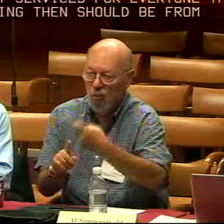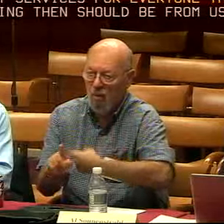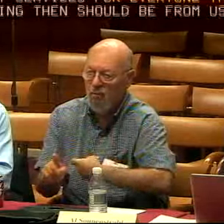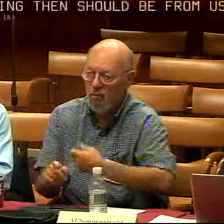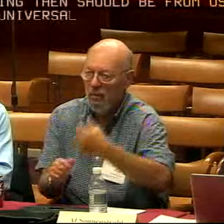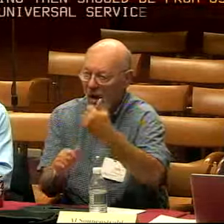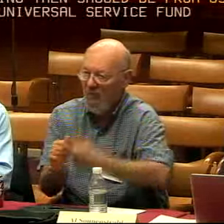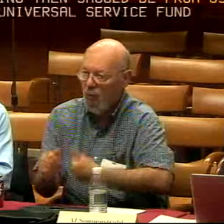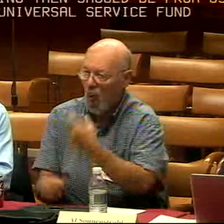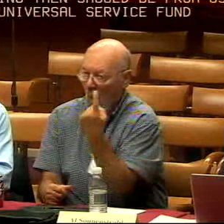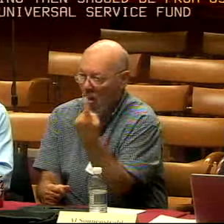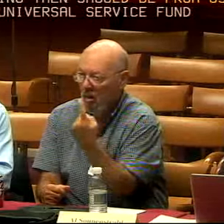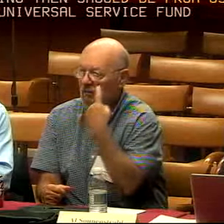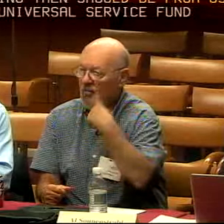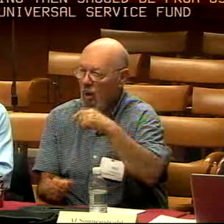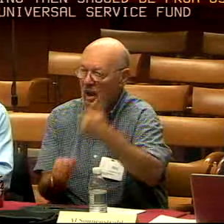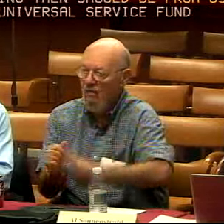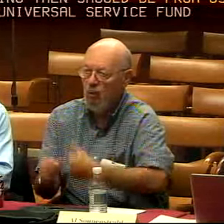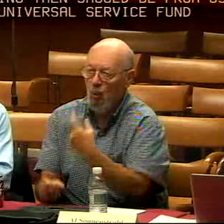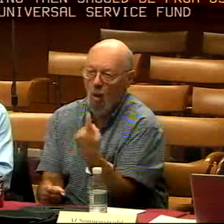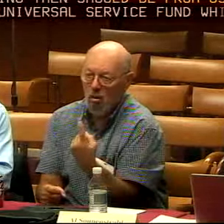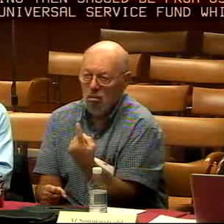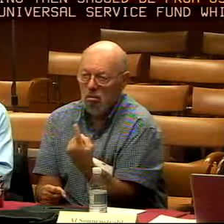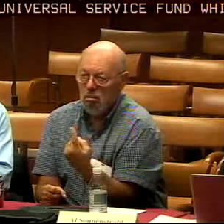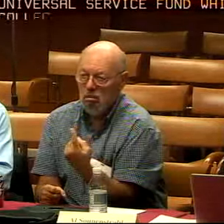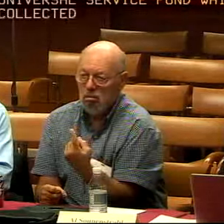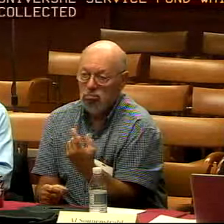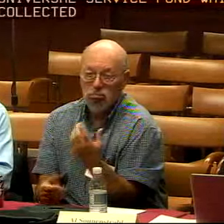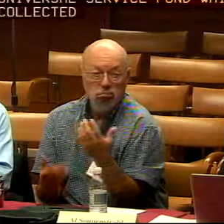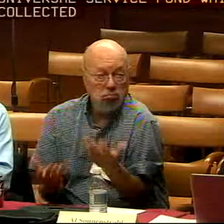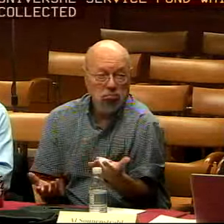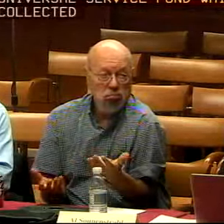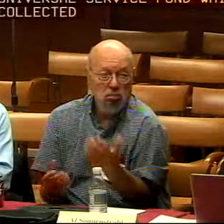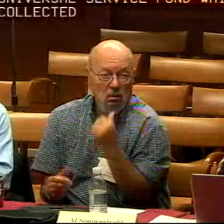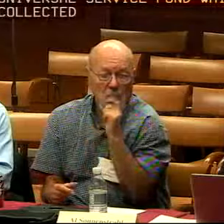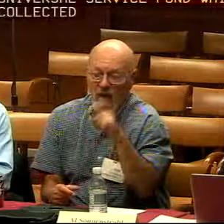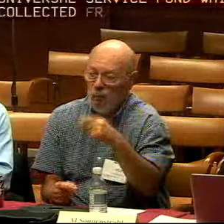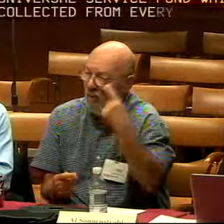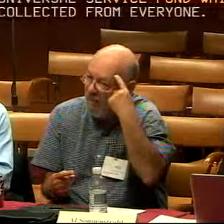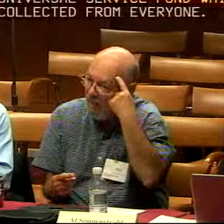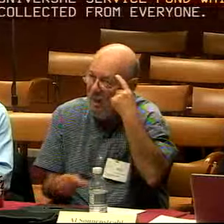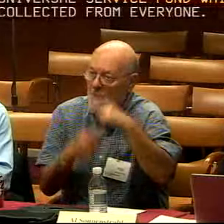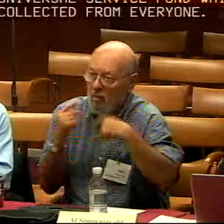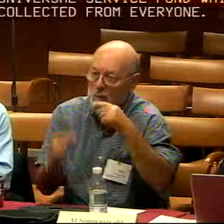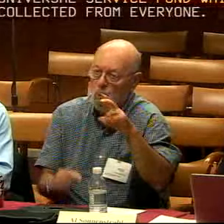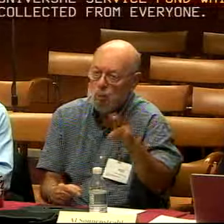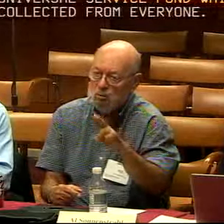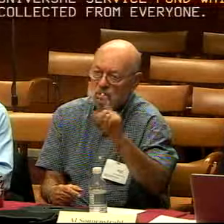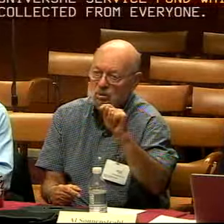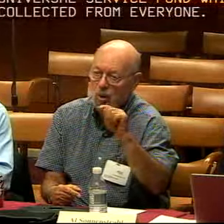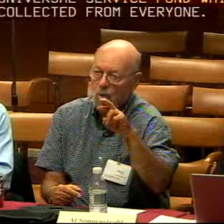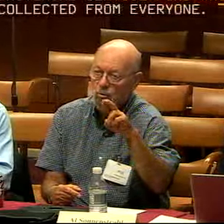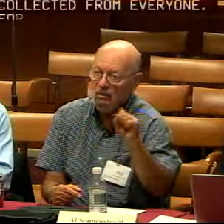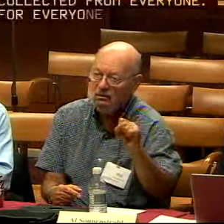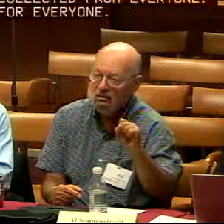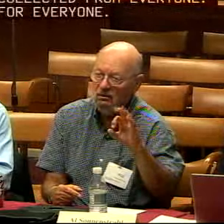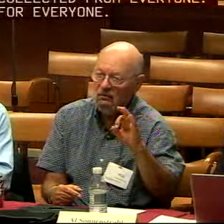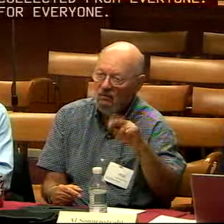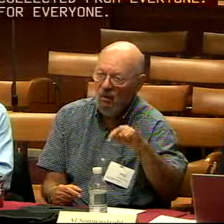which is collected from everyone. Therefore, and for everyone. Then that way we don't have to think about using the TRS